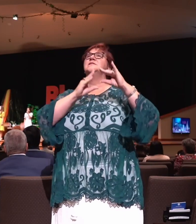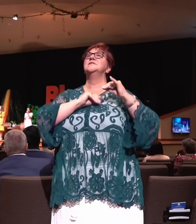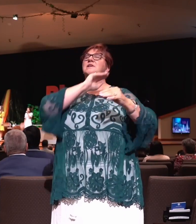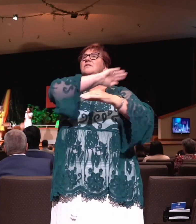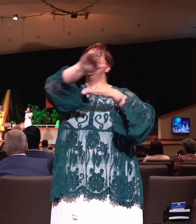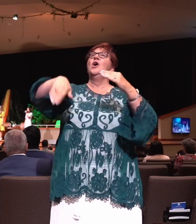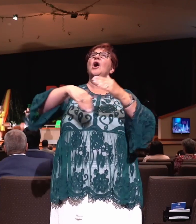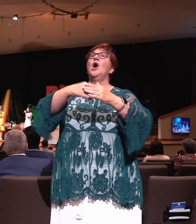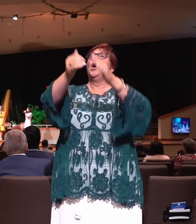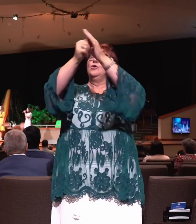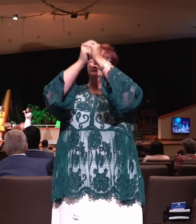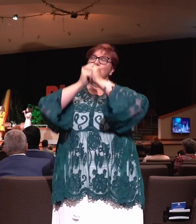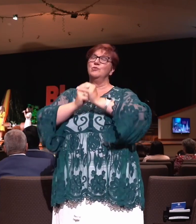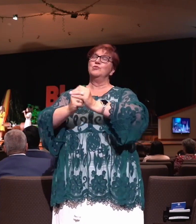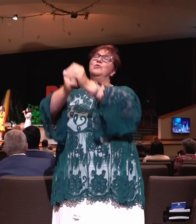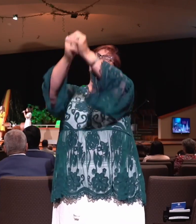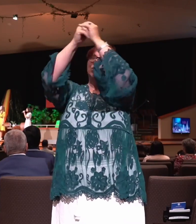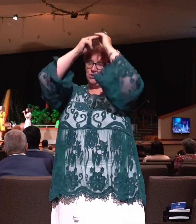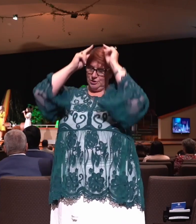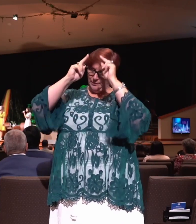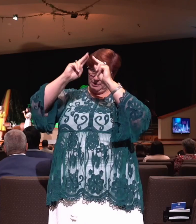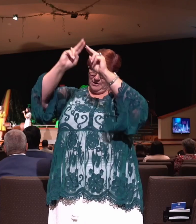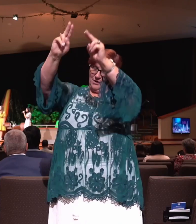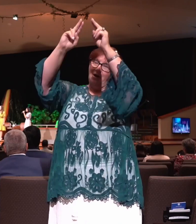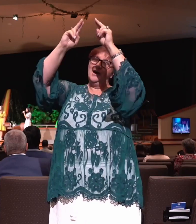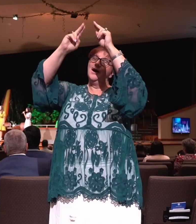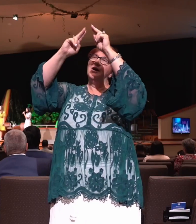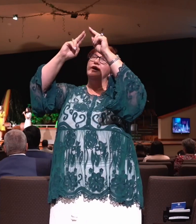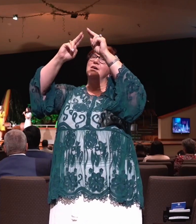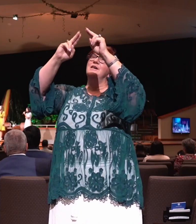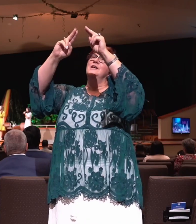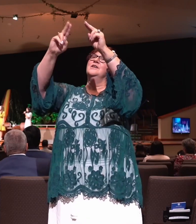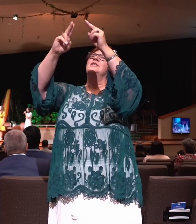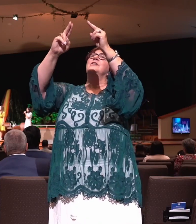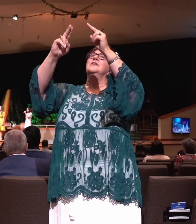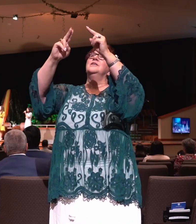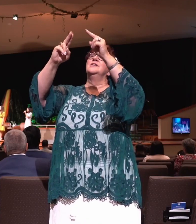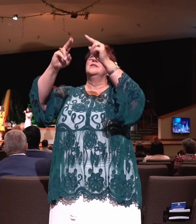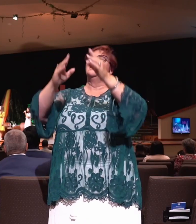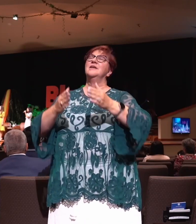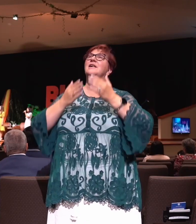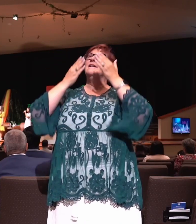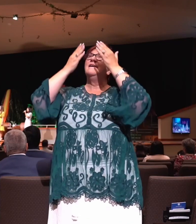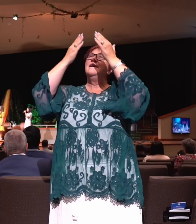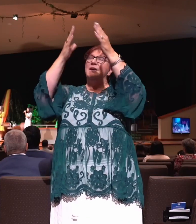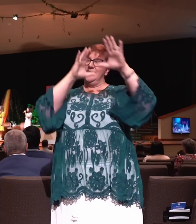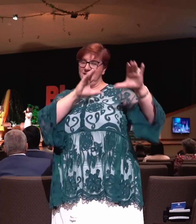the worship we can bring. What he's